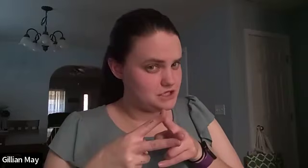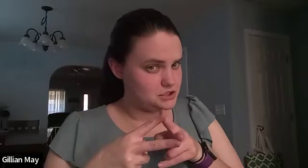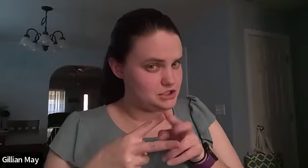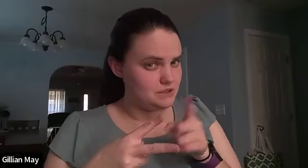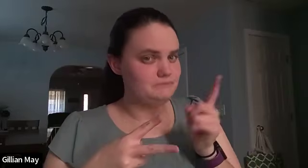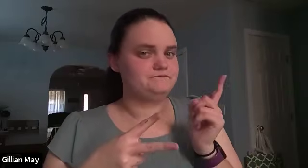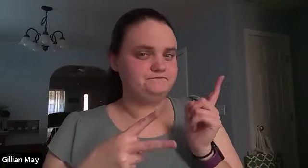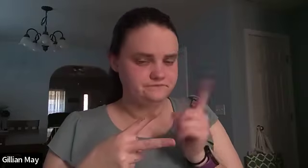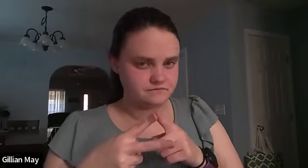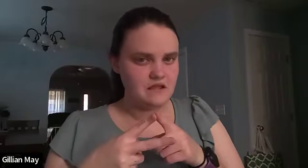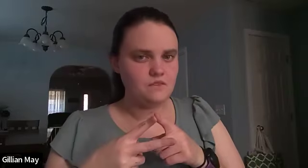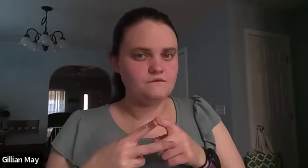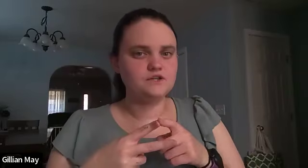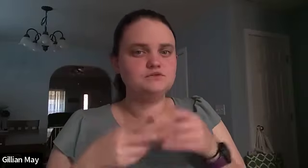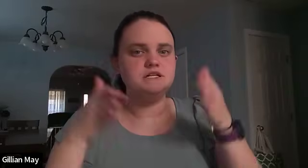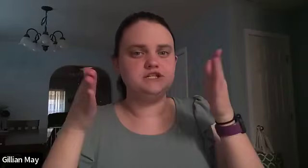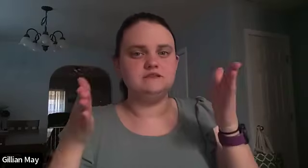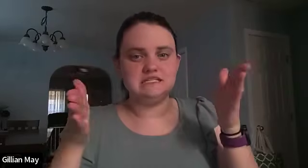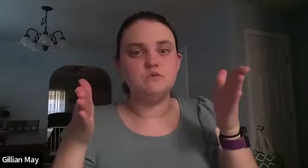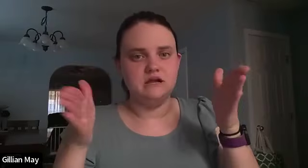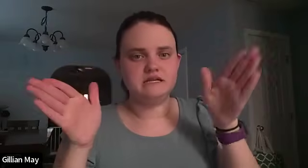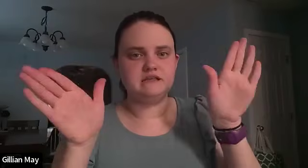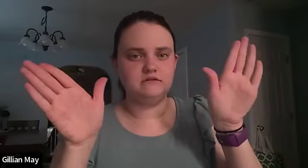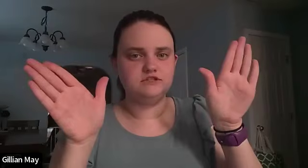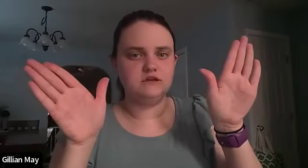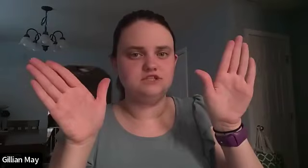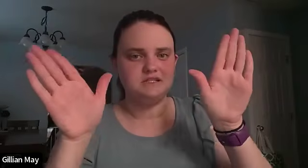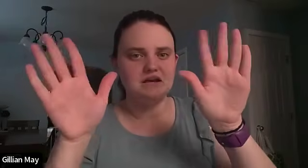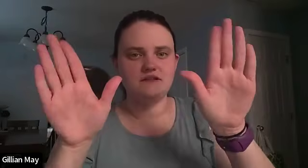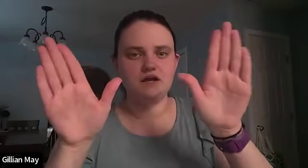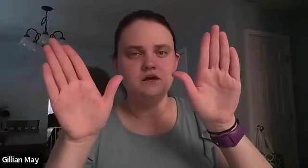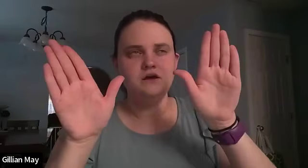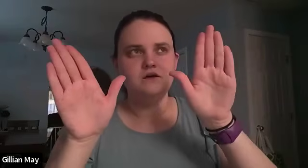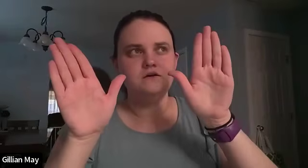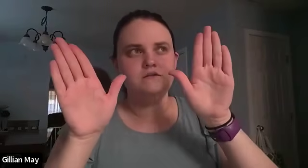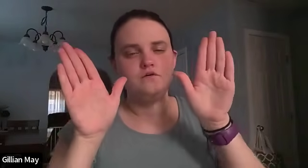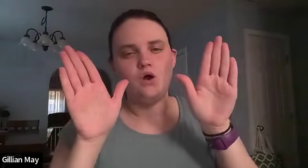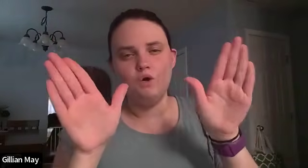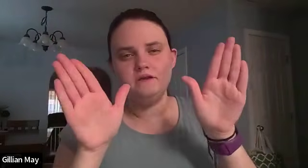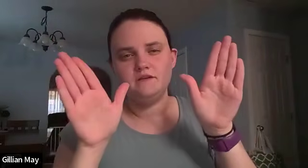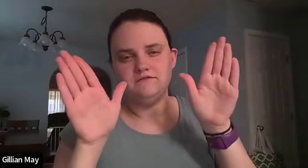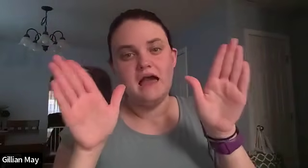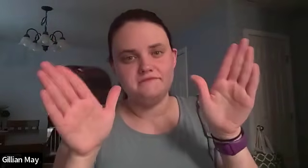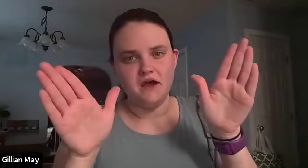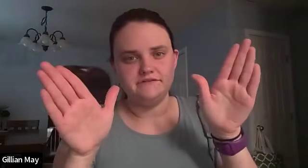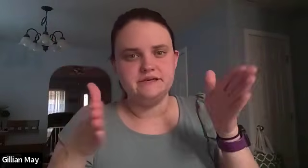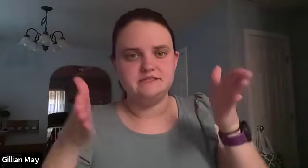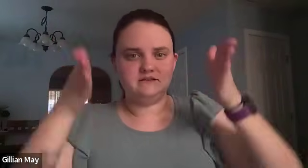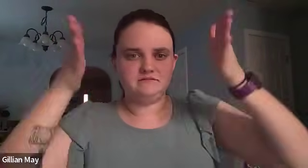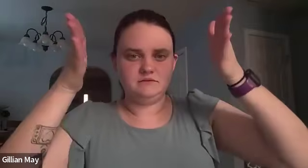ways you can do it. And the first one is this is more ASL. So you have just kind of like they're flat fives basically.